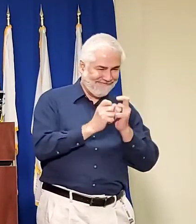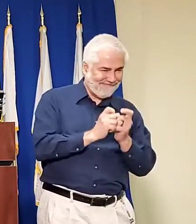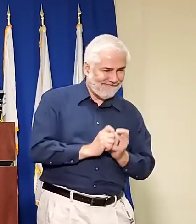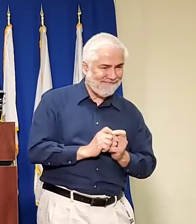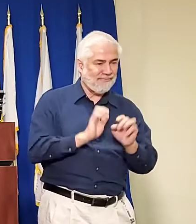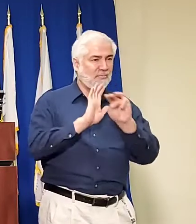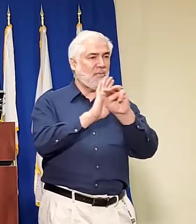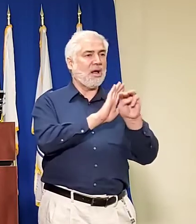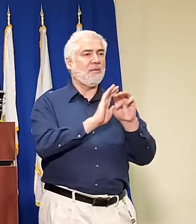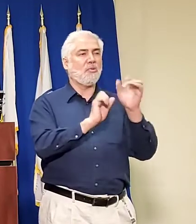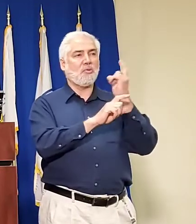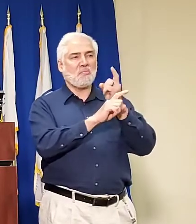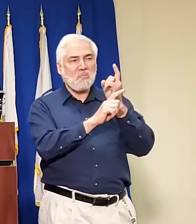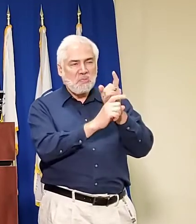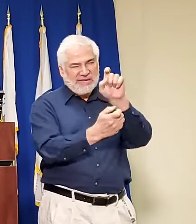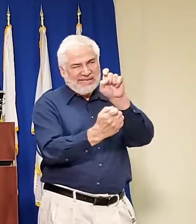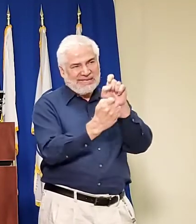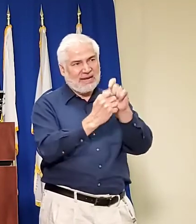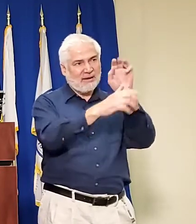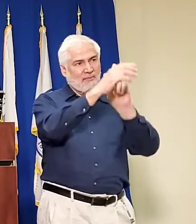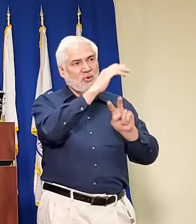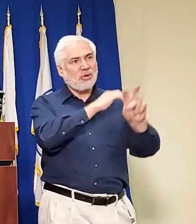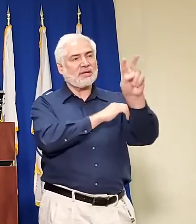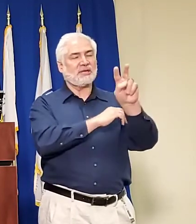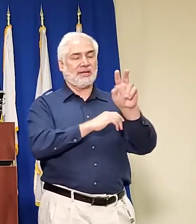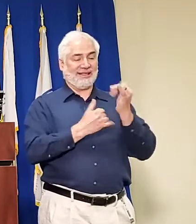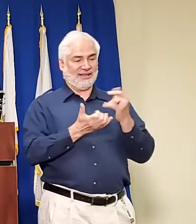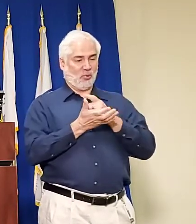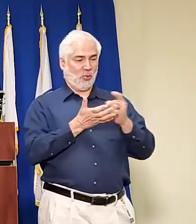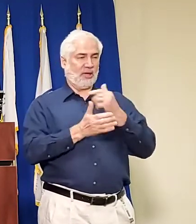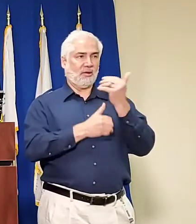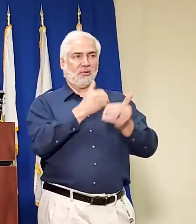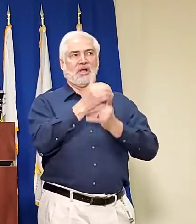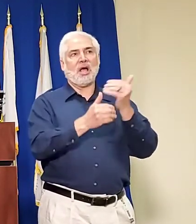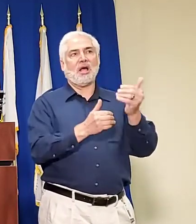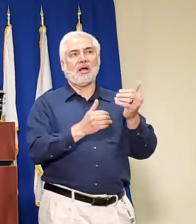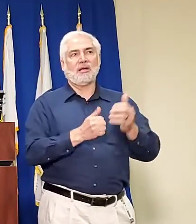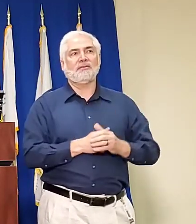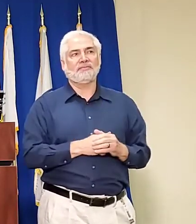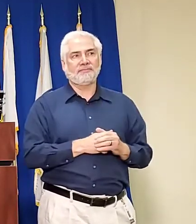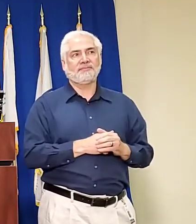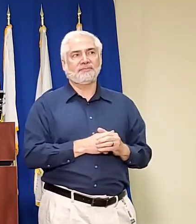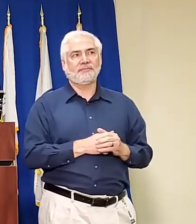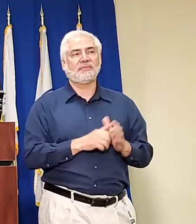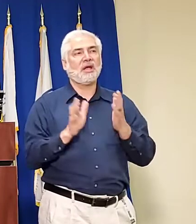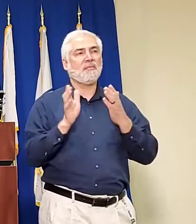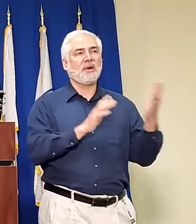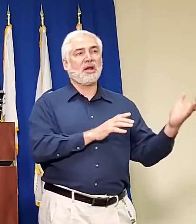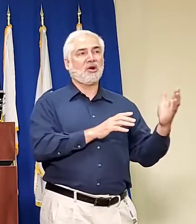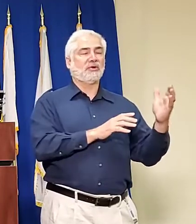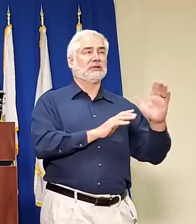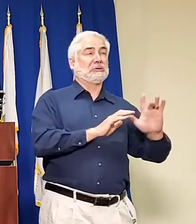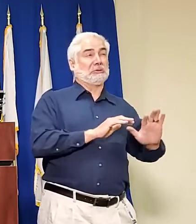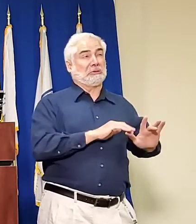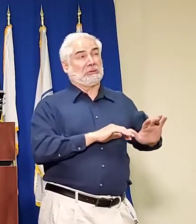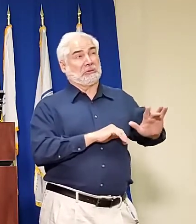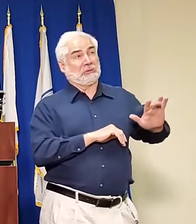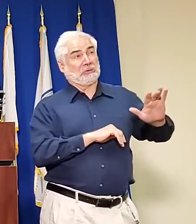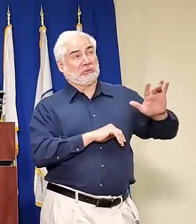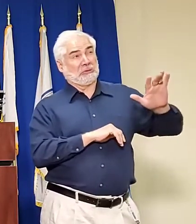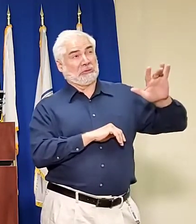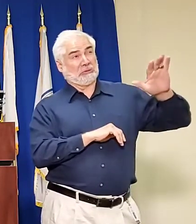more accurate prediction as this week moves on. We're still working to prepare for the surge, which is assuring that there